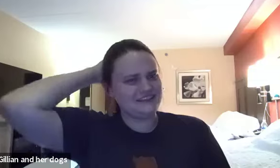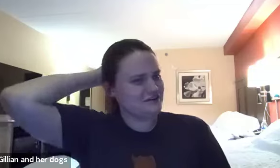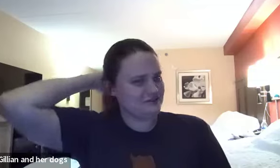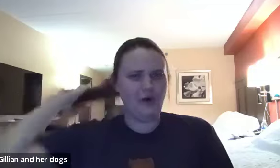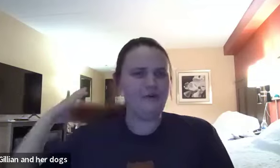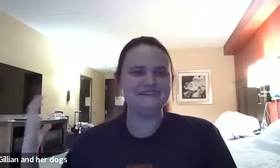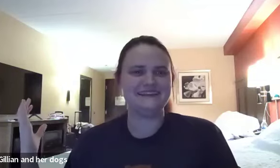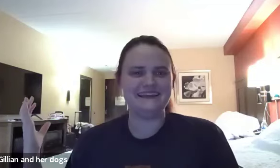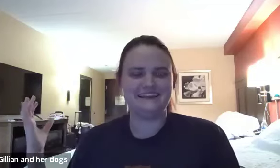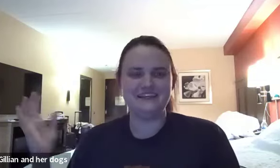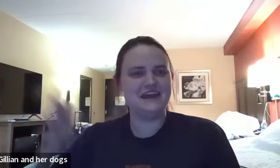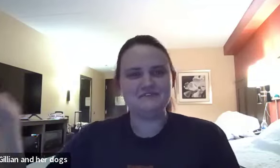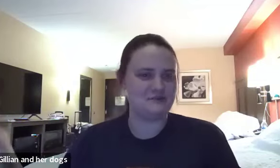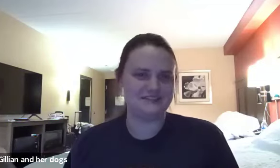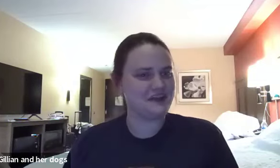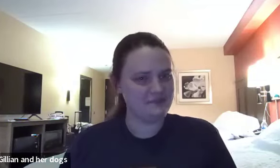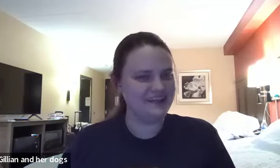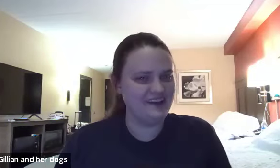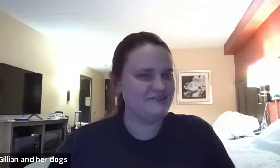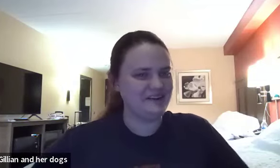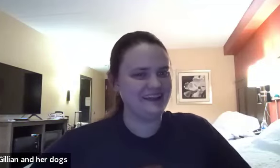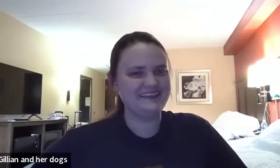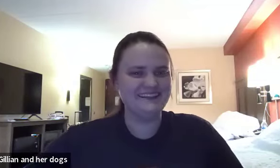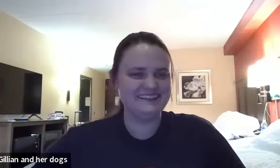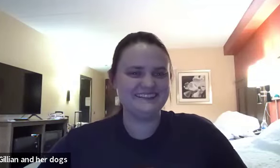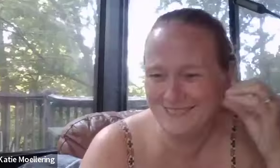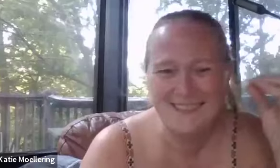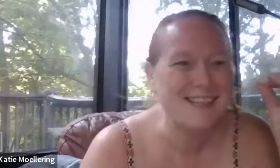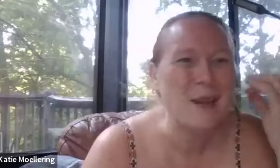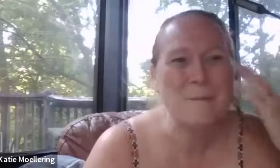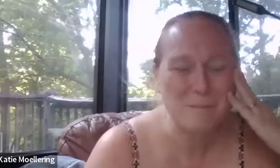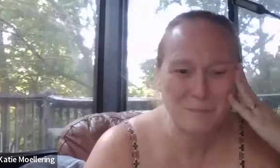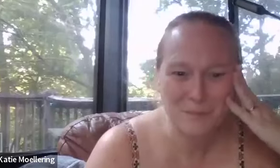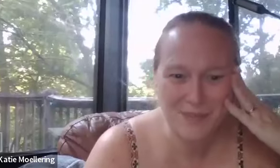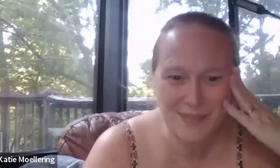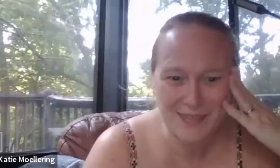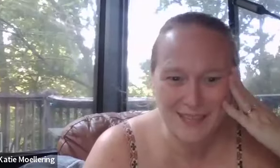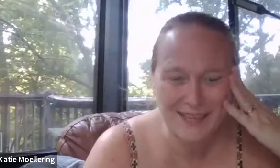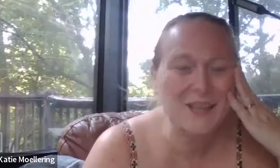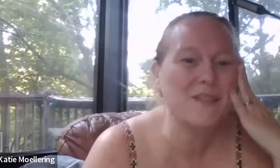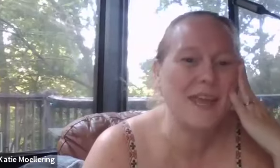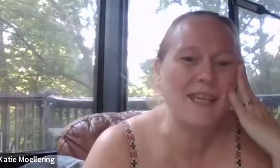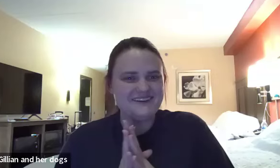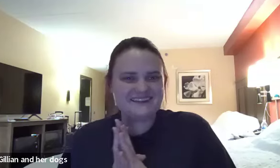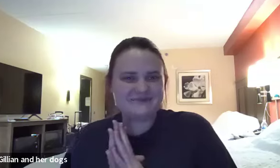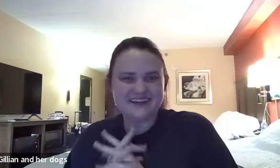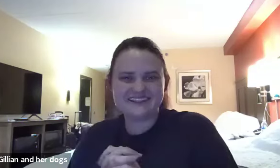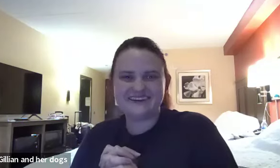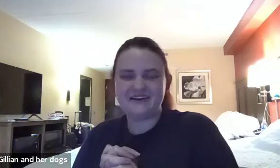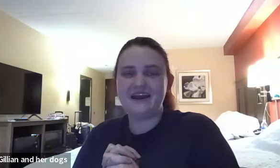They're always like never know what's gonna happen, I feel like. Yeah. But yes, I've enjoyed Thank having you guys so you. much. Thank So you so